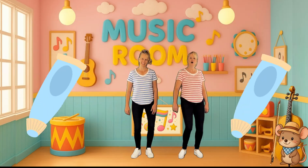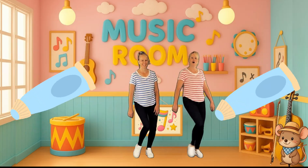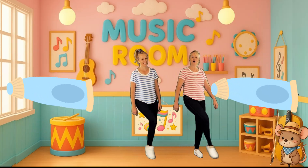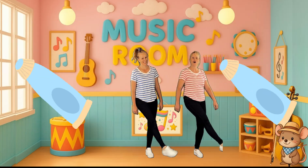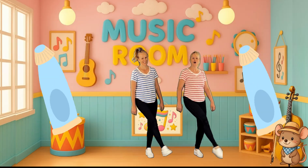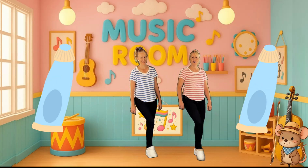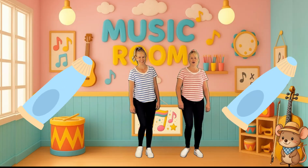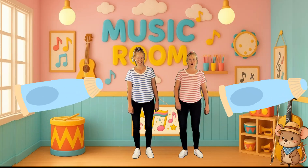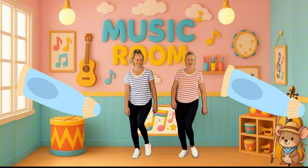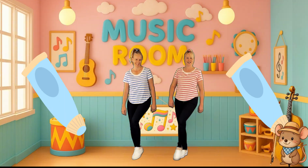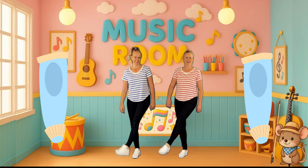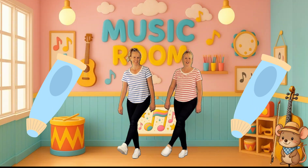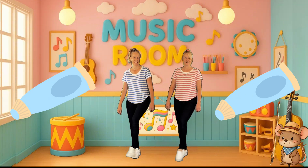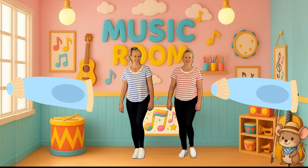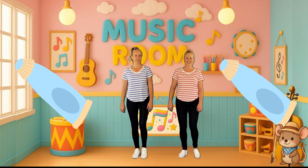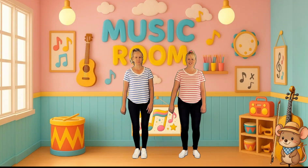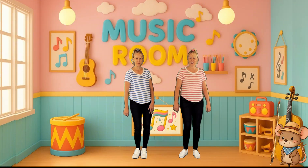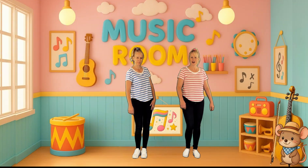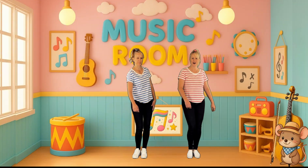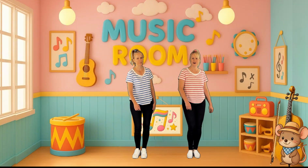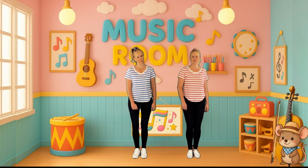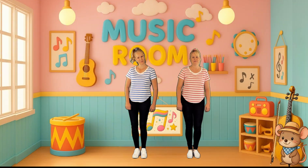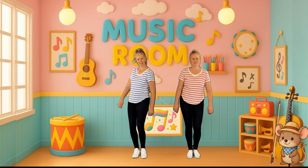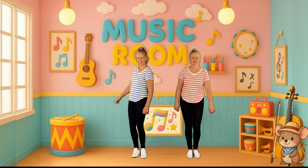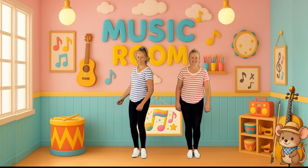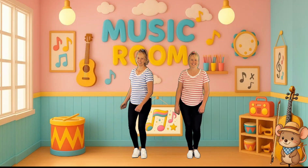4. Great job.